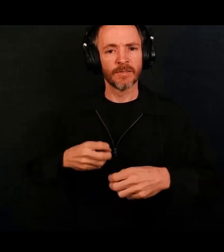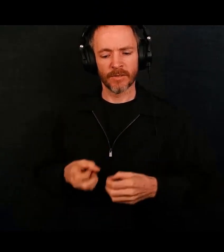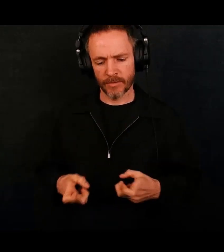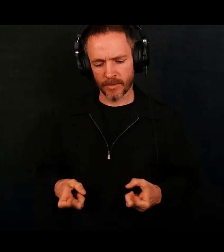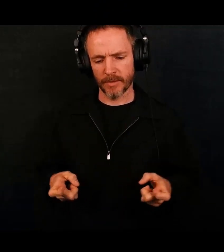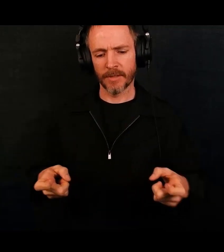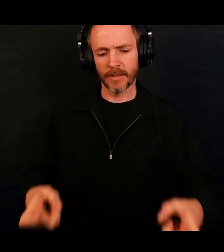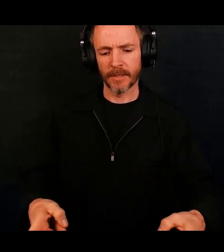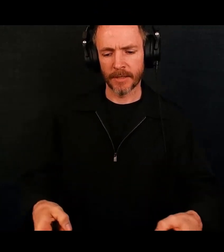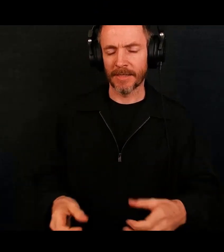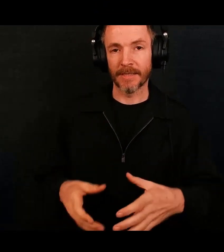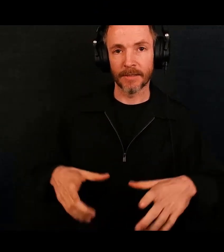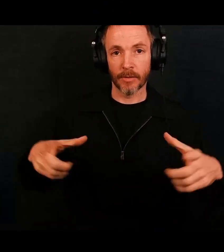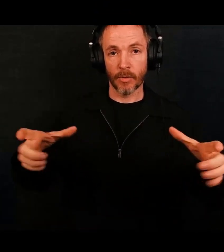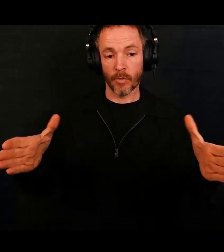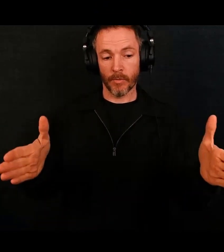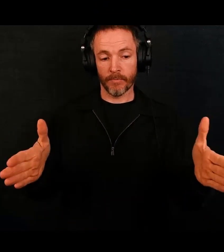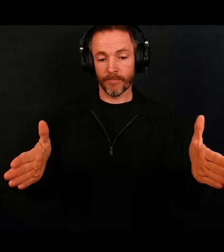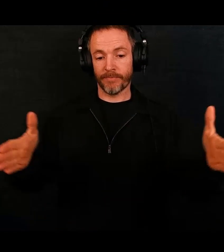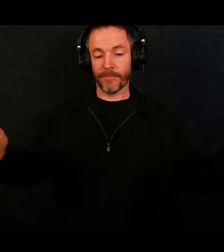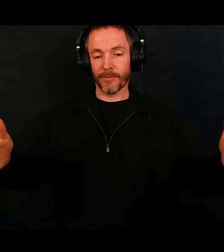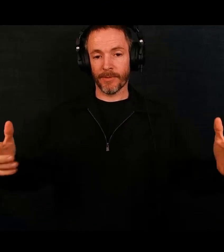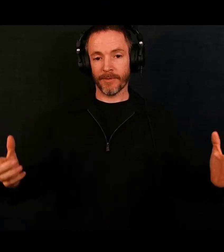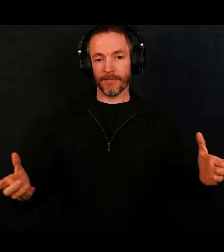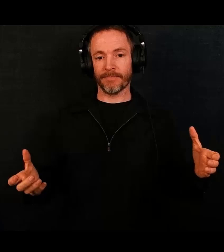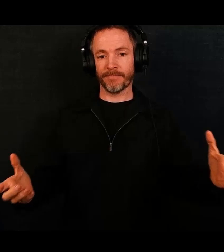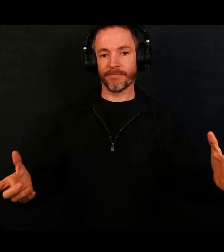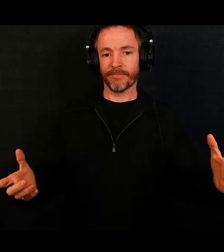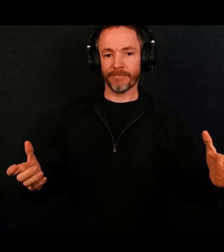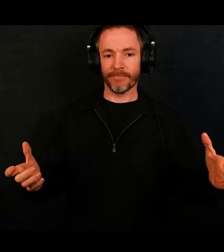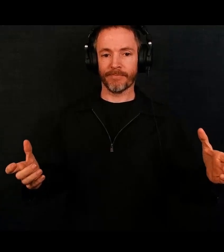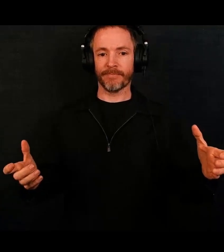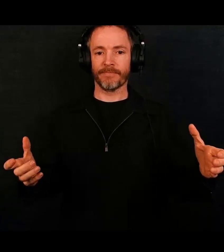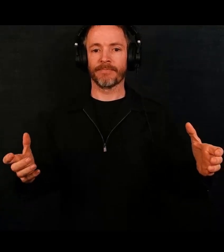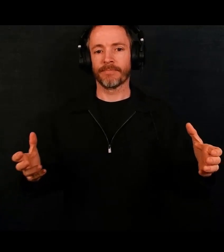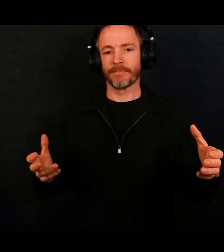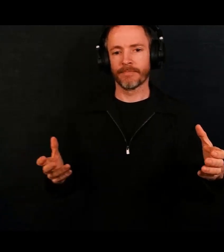opening. Just like this.